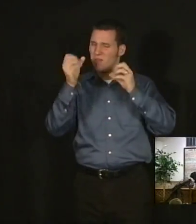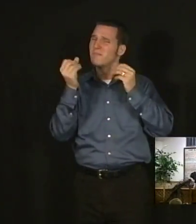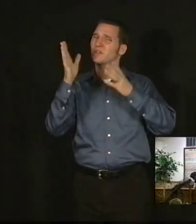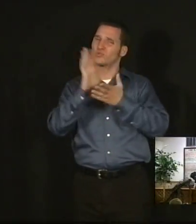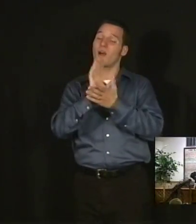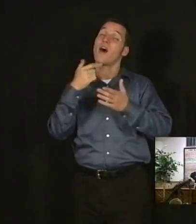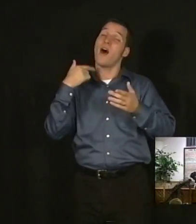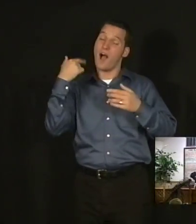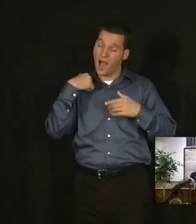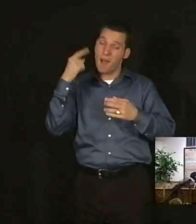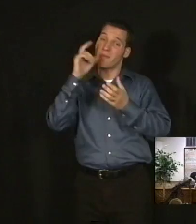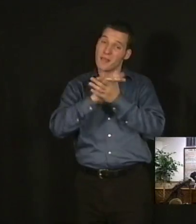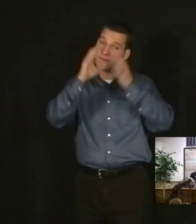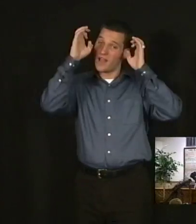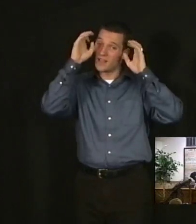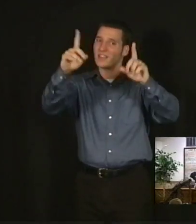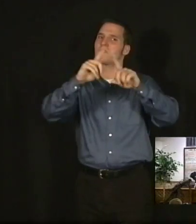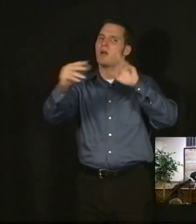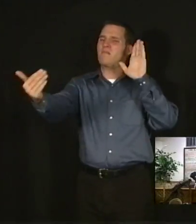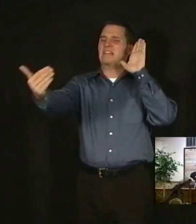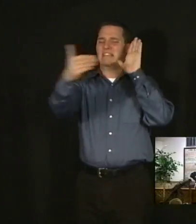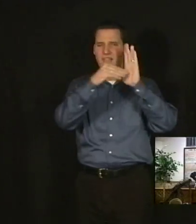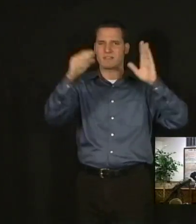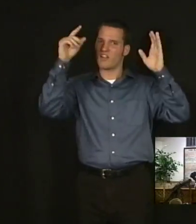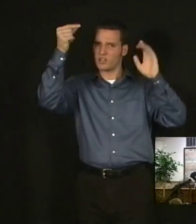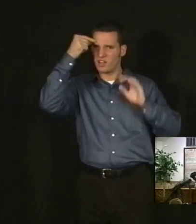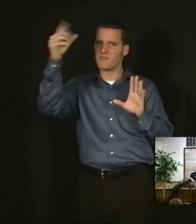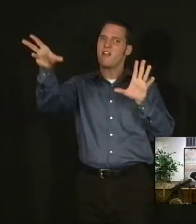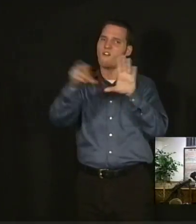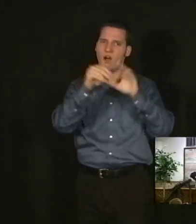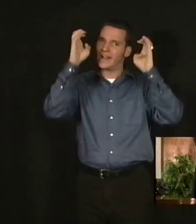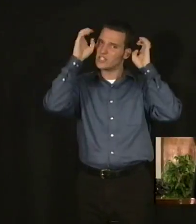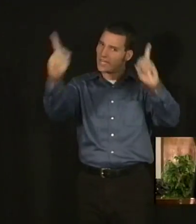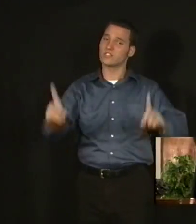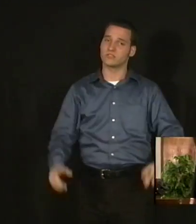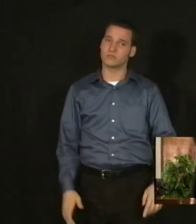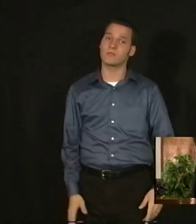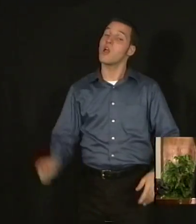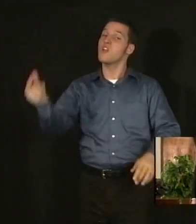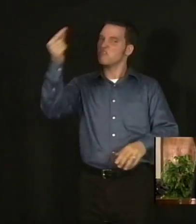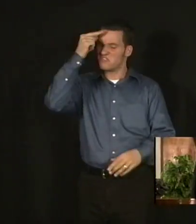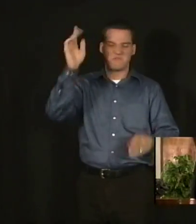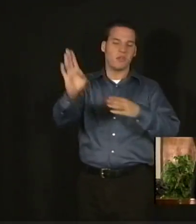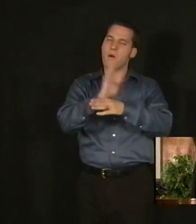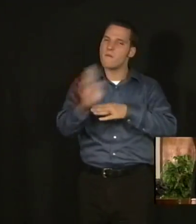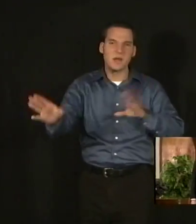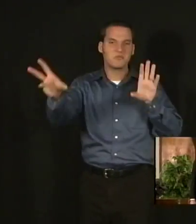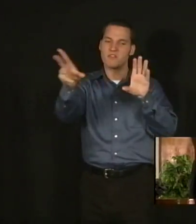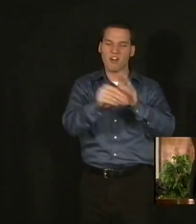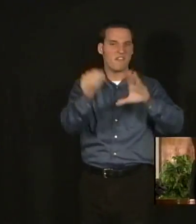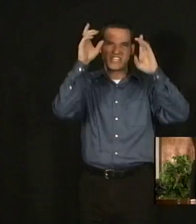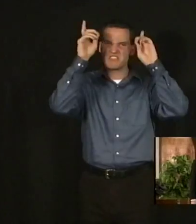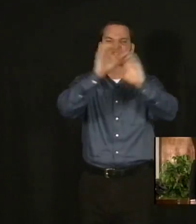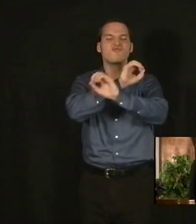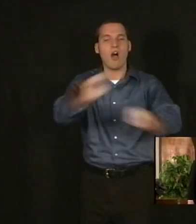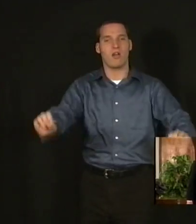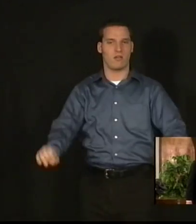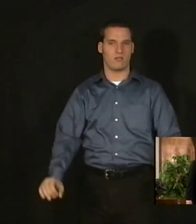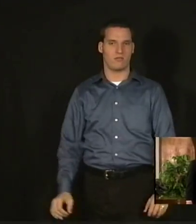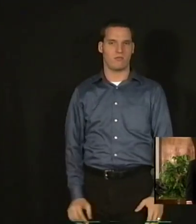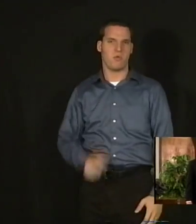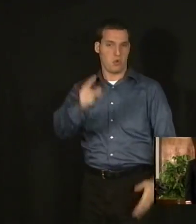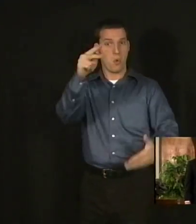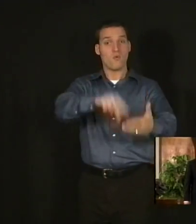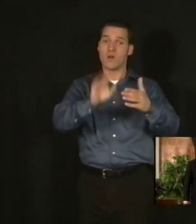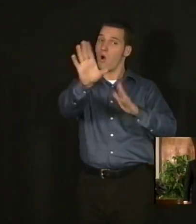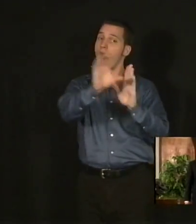Folks, I'm for education, but I'm dead set against government involvement in education. The government's got no business being involved in education at all.